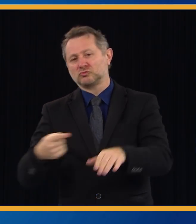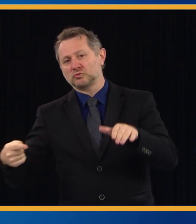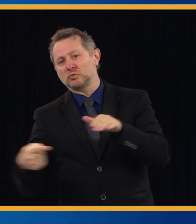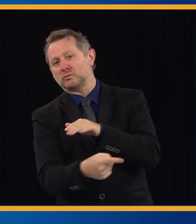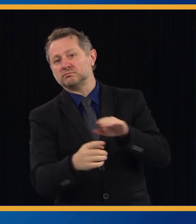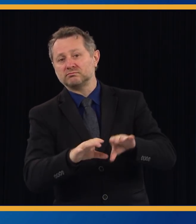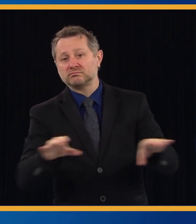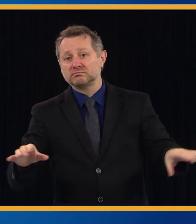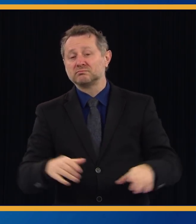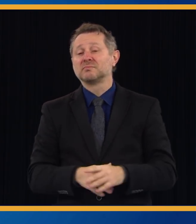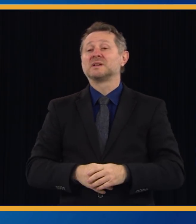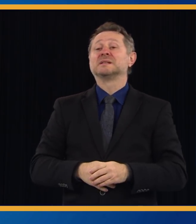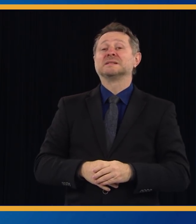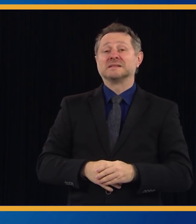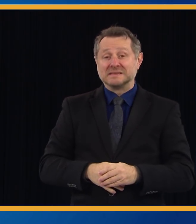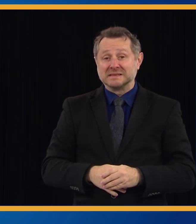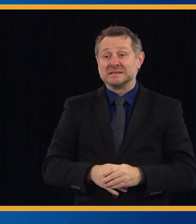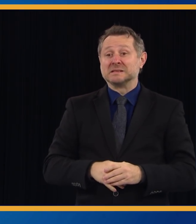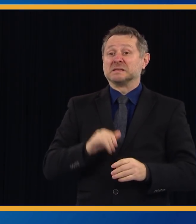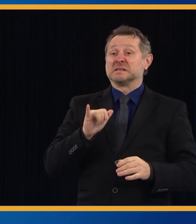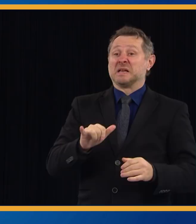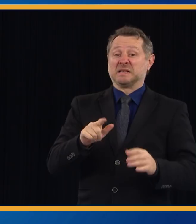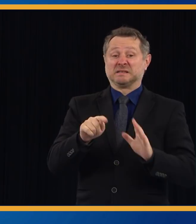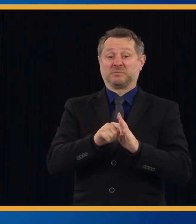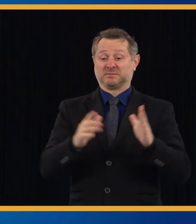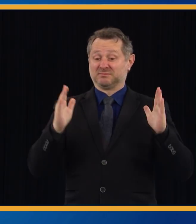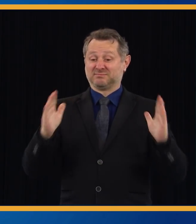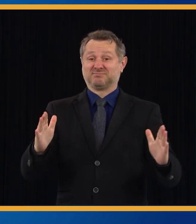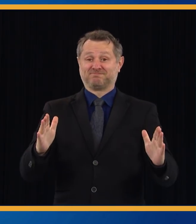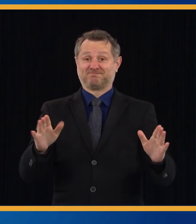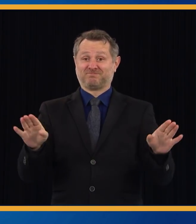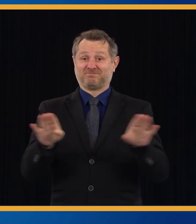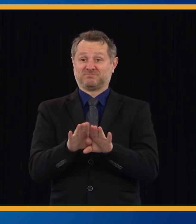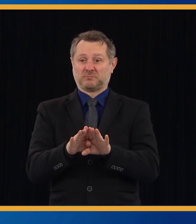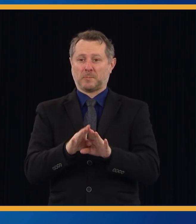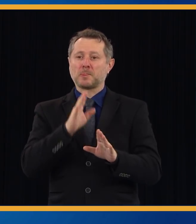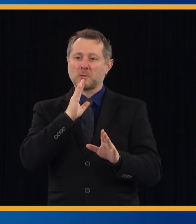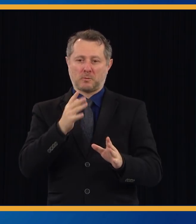MTA. This was going to be a massive disruption.